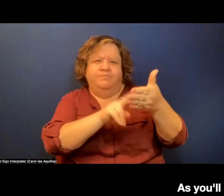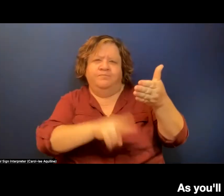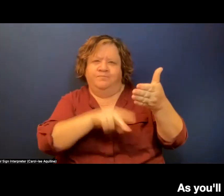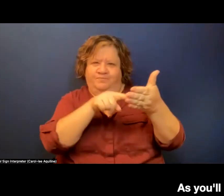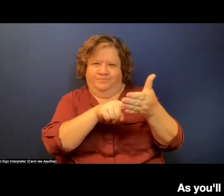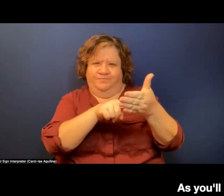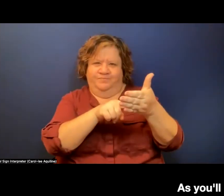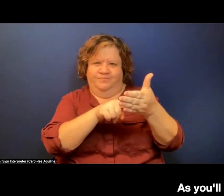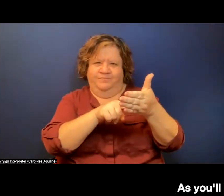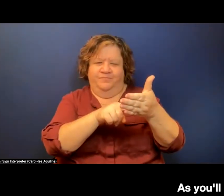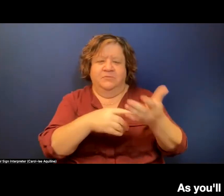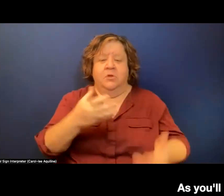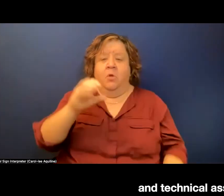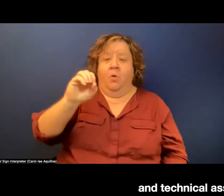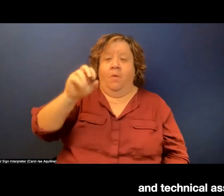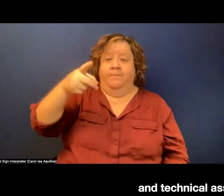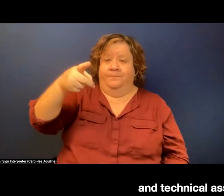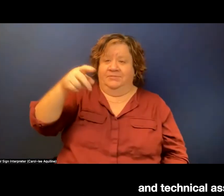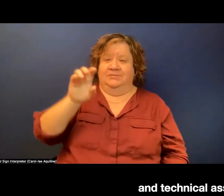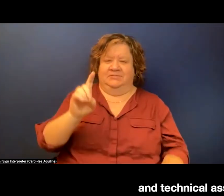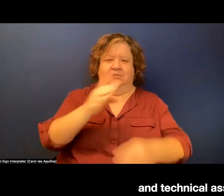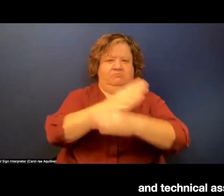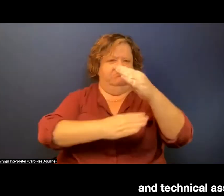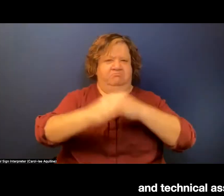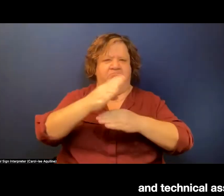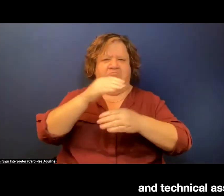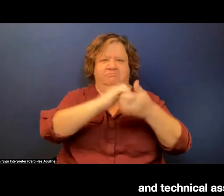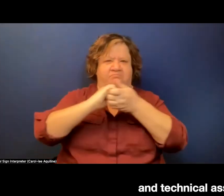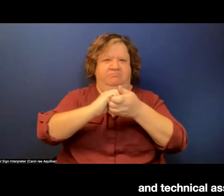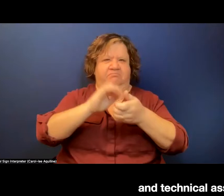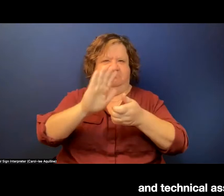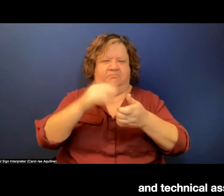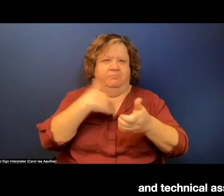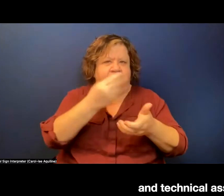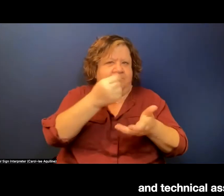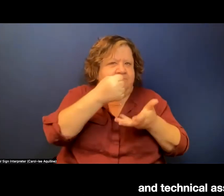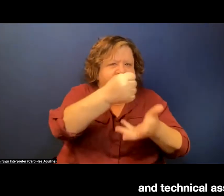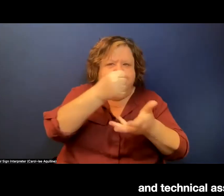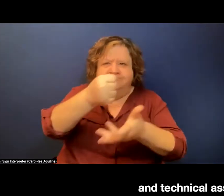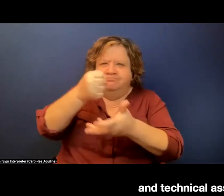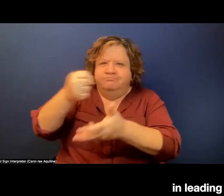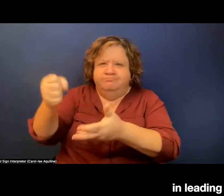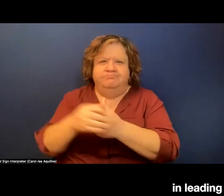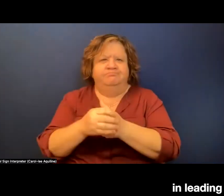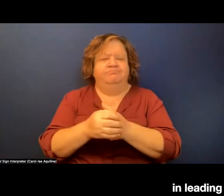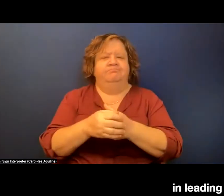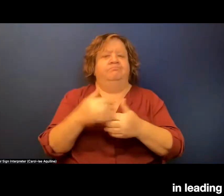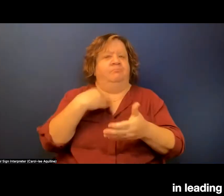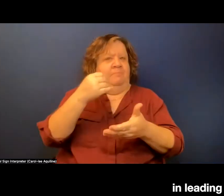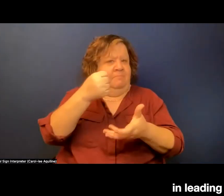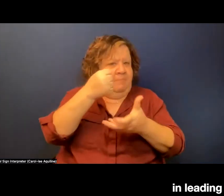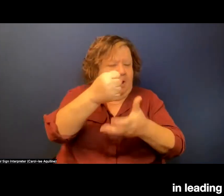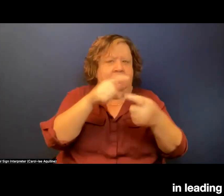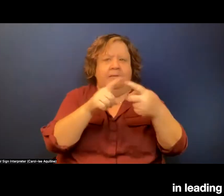hear today, our grant making, advocacy, and technical assistance strategies have supported organizations of persons with disabilities